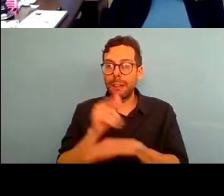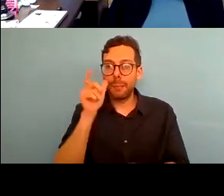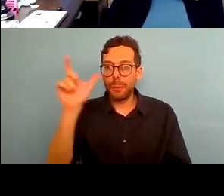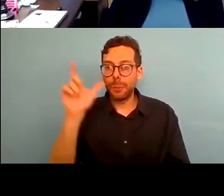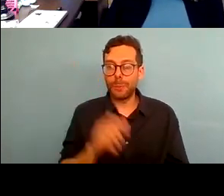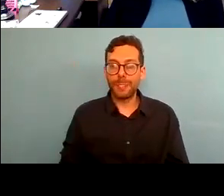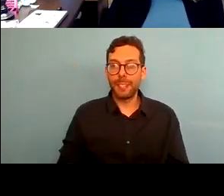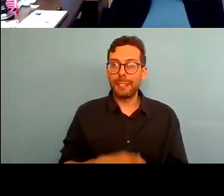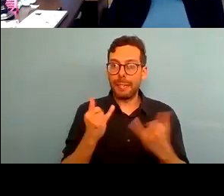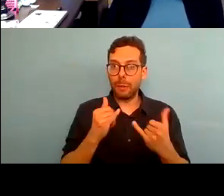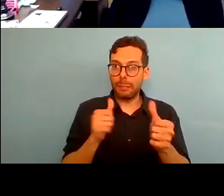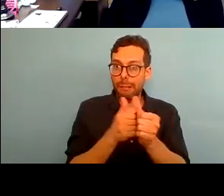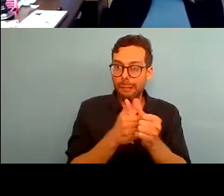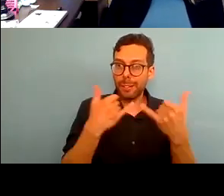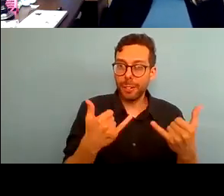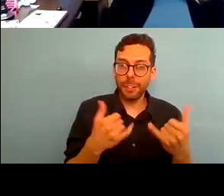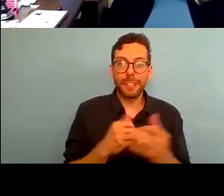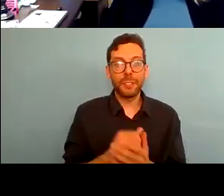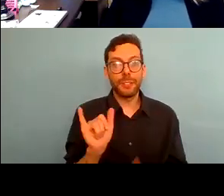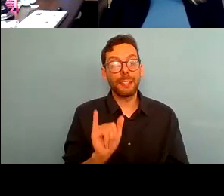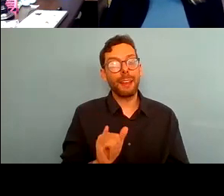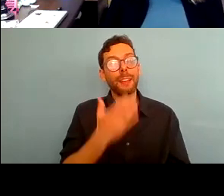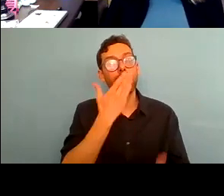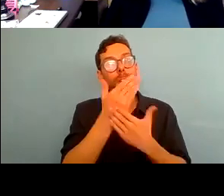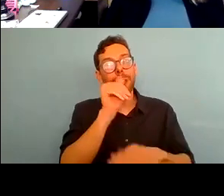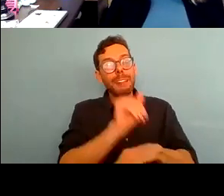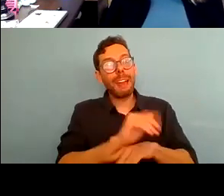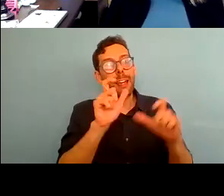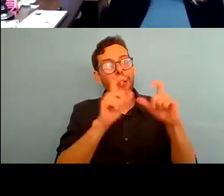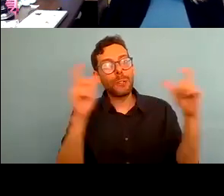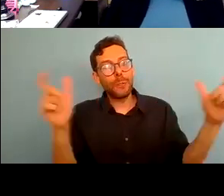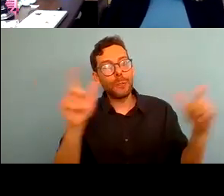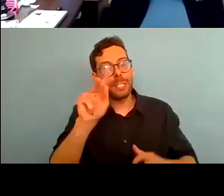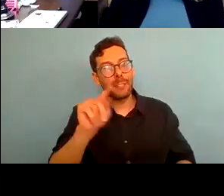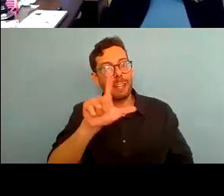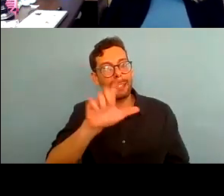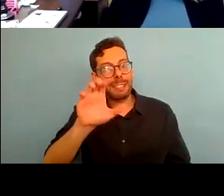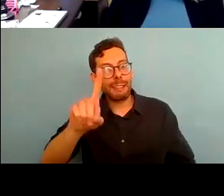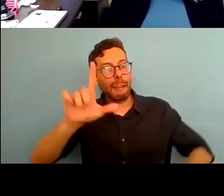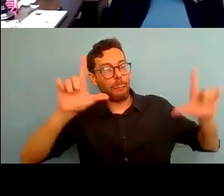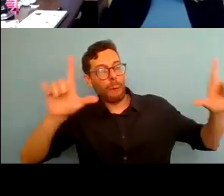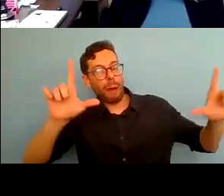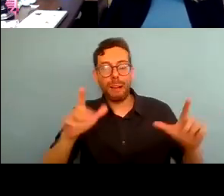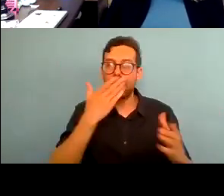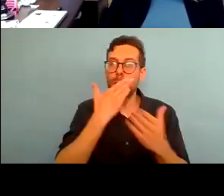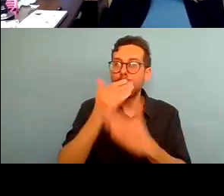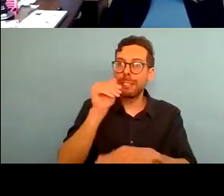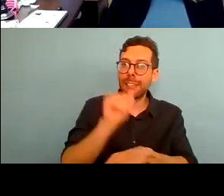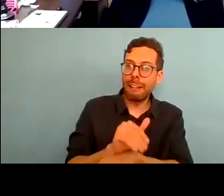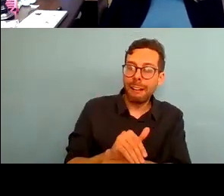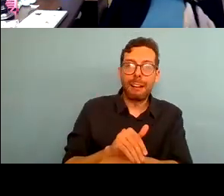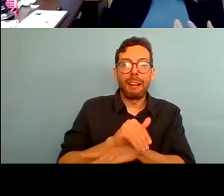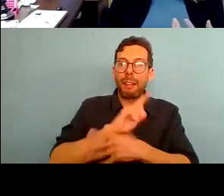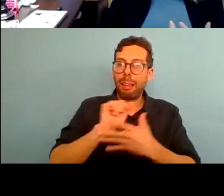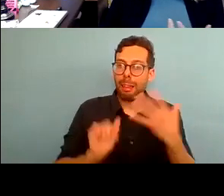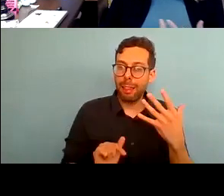families. So, Goodnight, huge LCD, Goodnight Wi-Fi HD TV, right? So think about all of those things that are now in